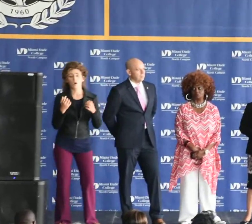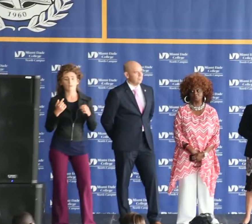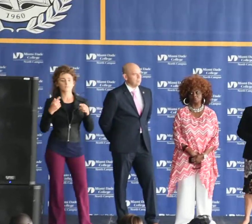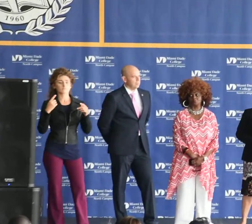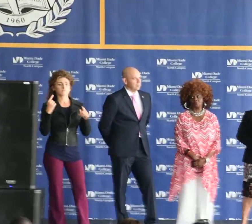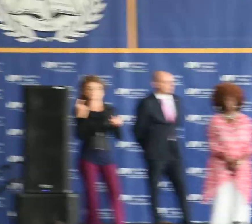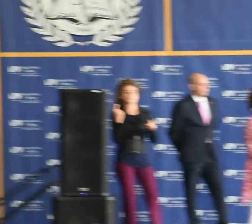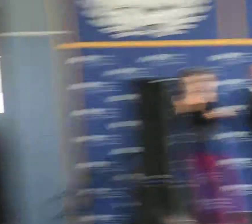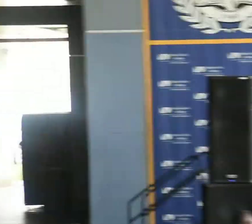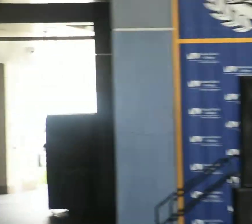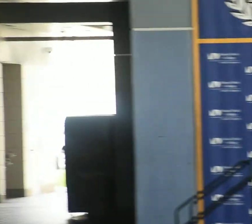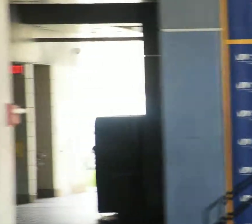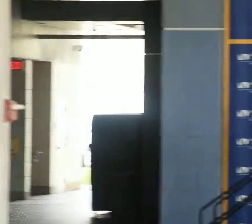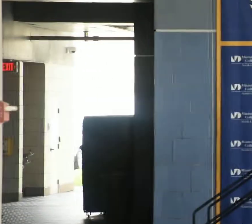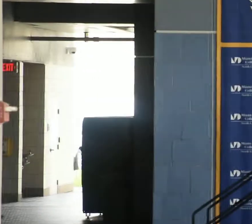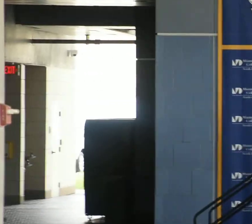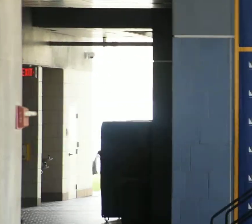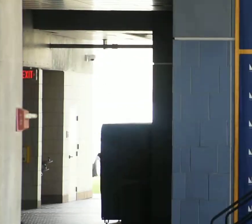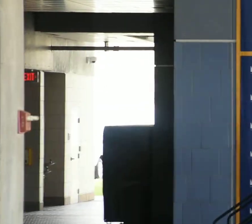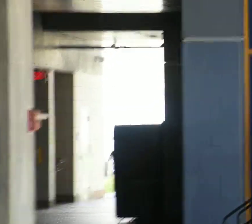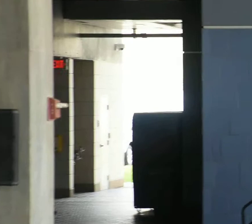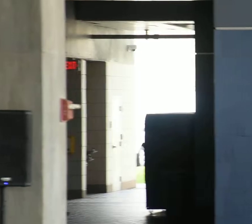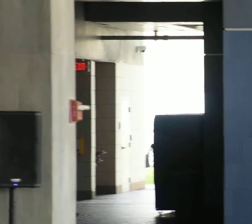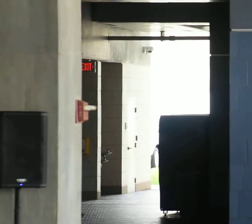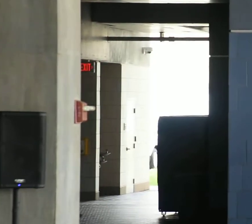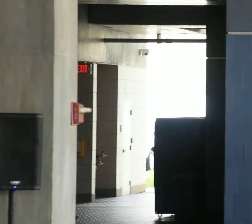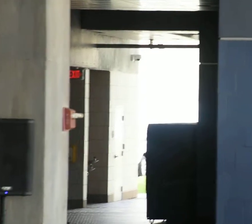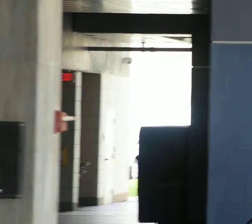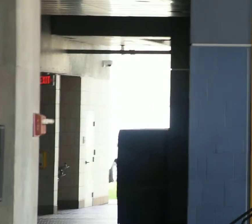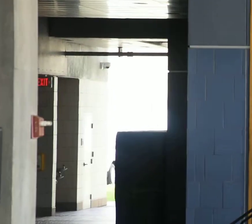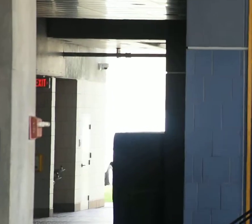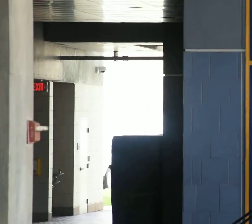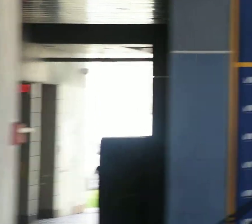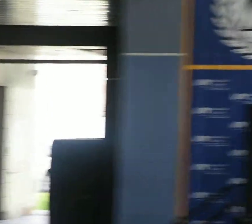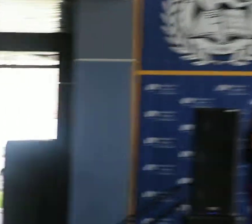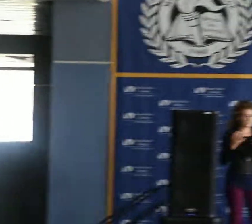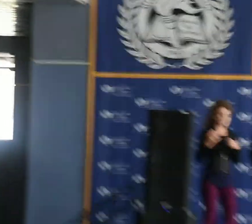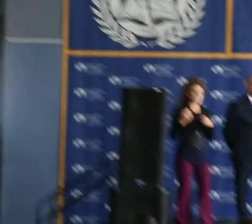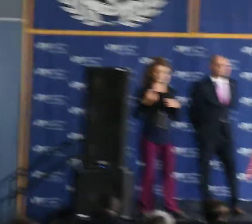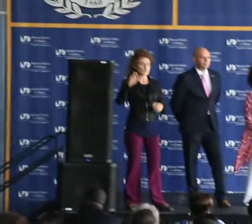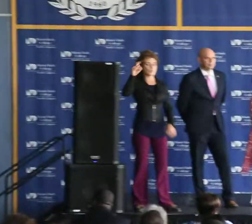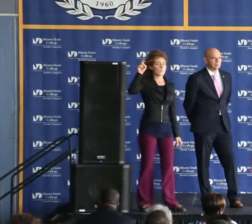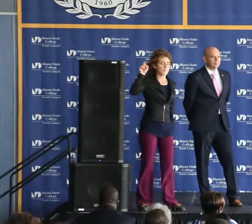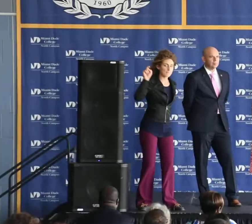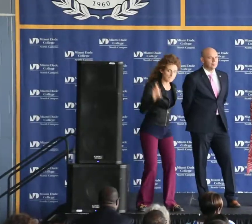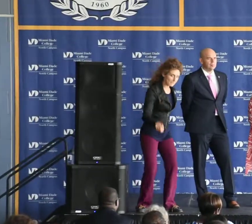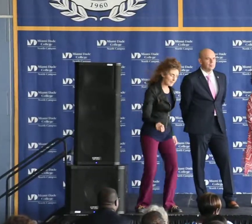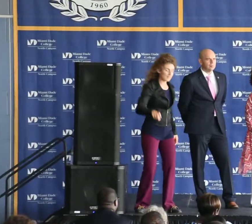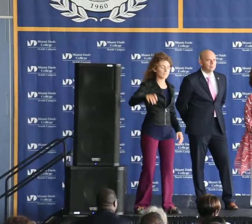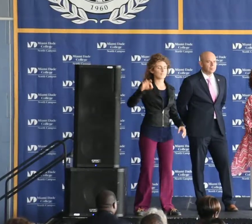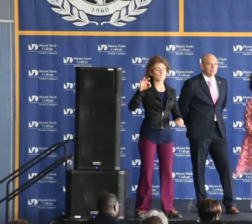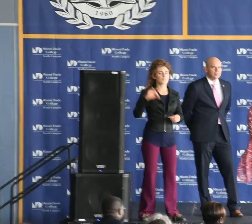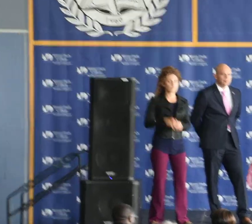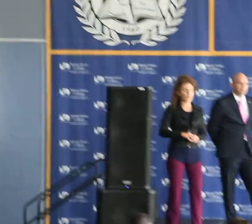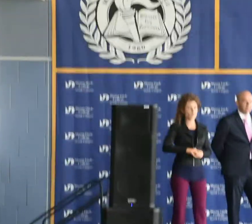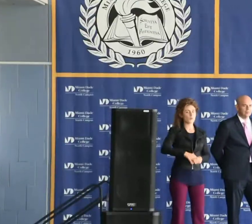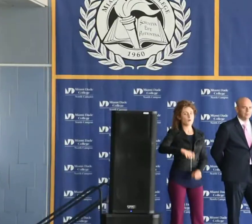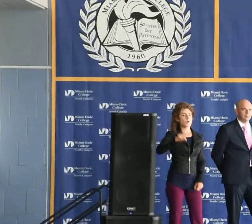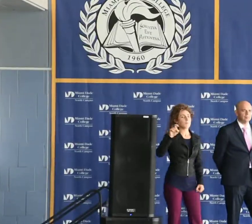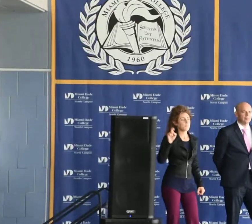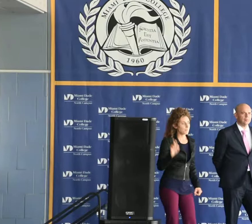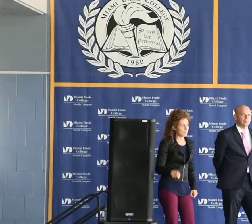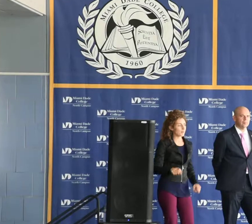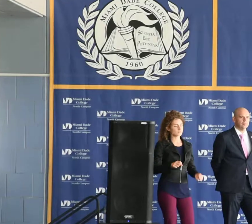You want healthcare, right? If you want all of those things, you have to vote. You have to make your voice be